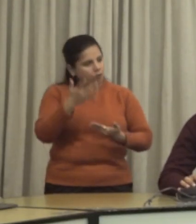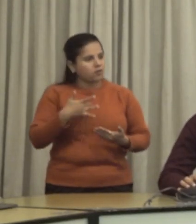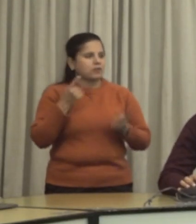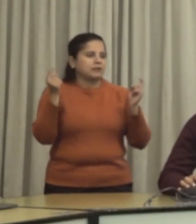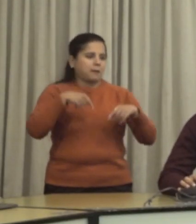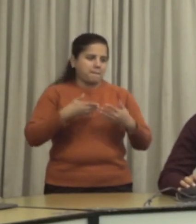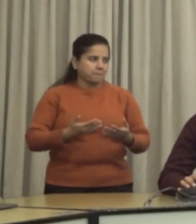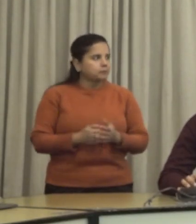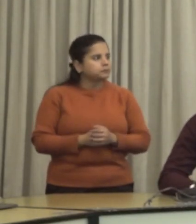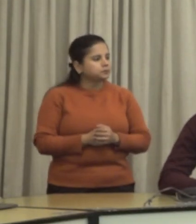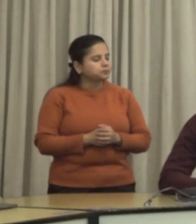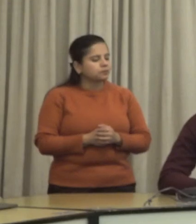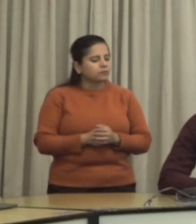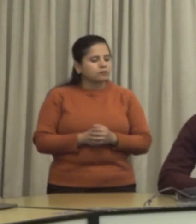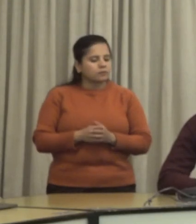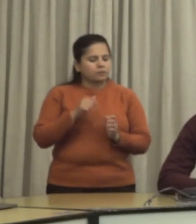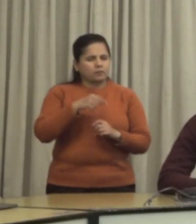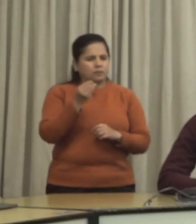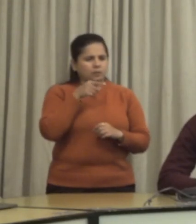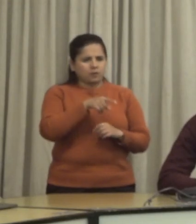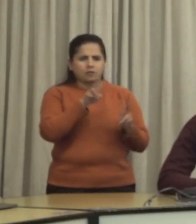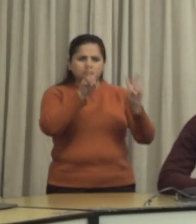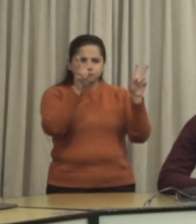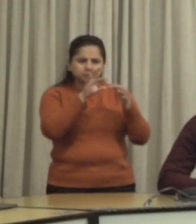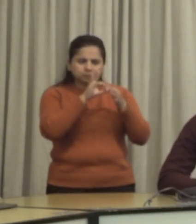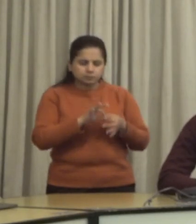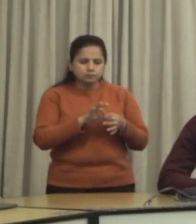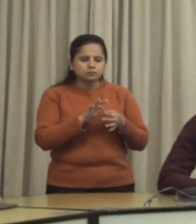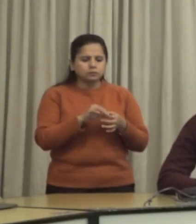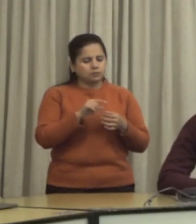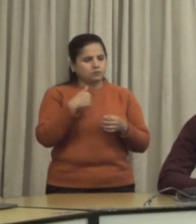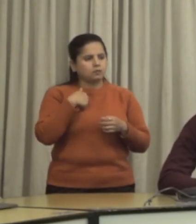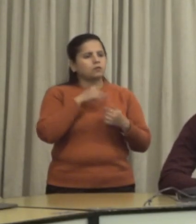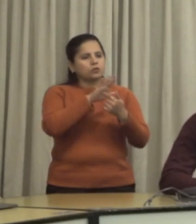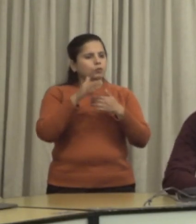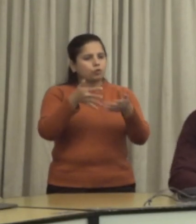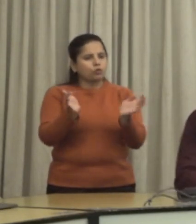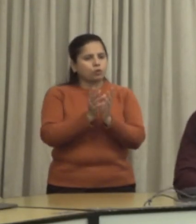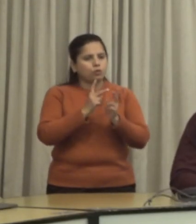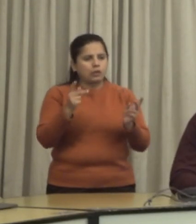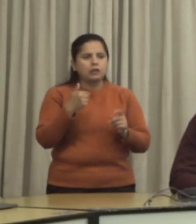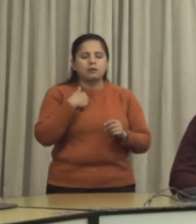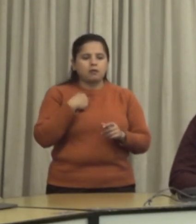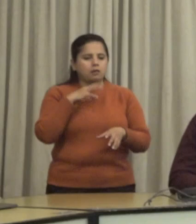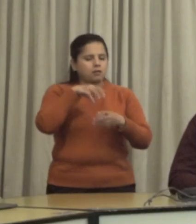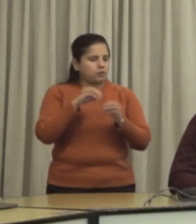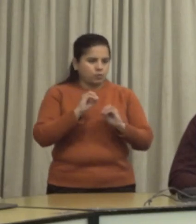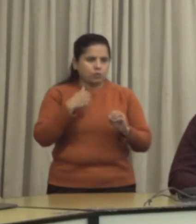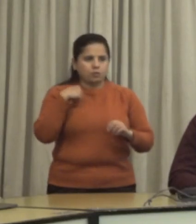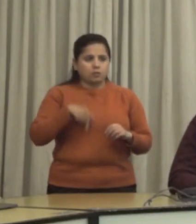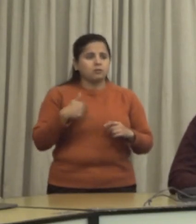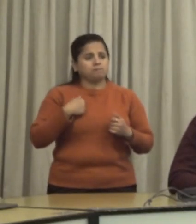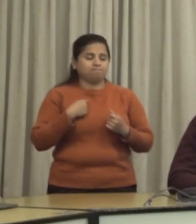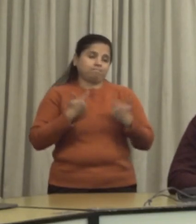today. To give some context first, I represent a community that I'm not a part of. I come from a very